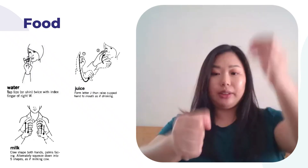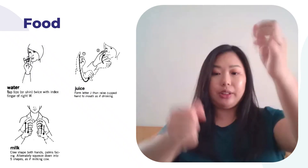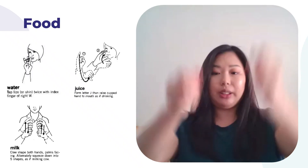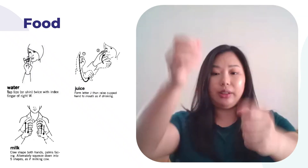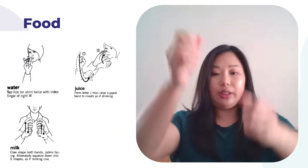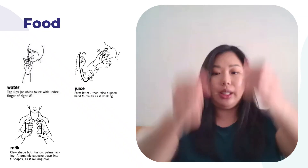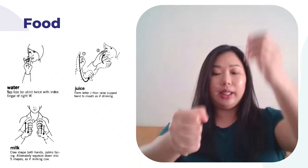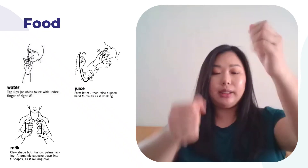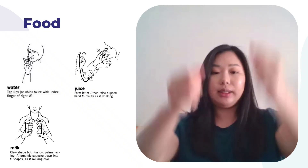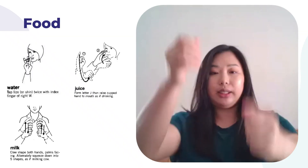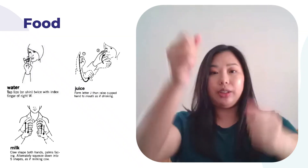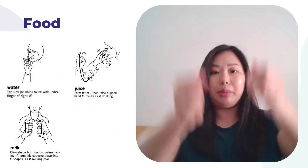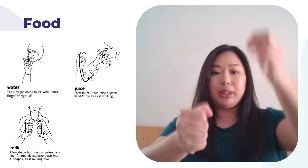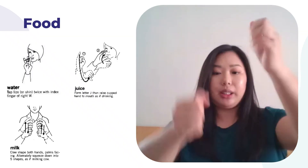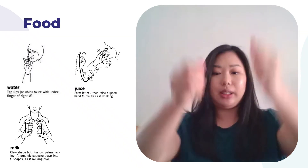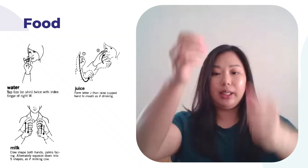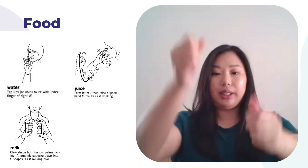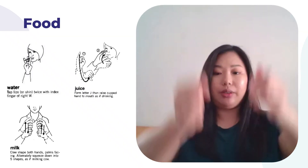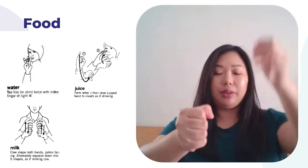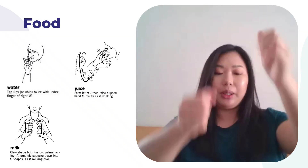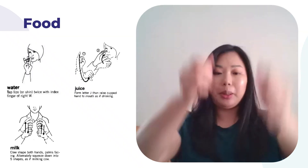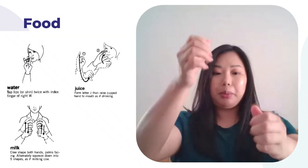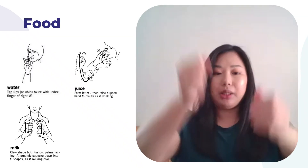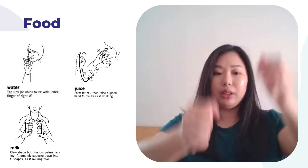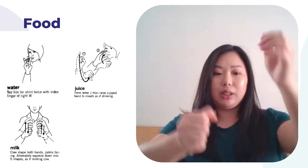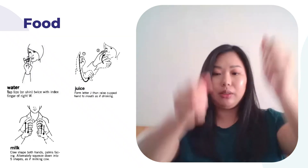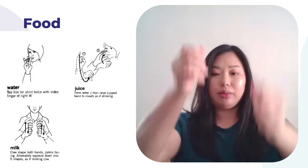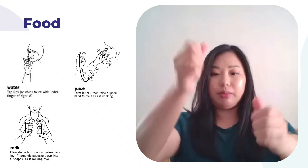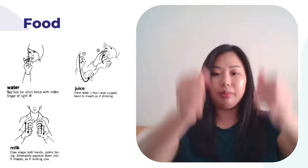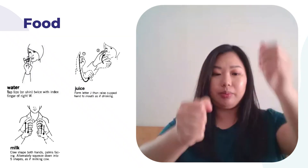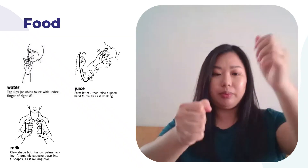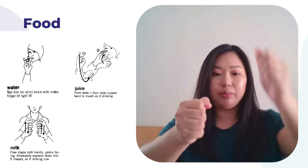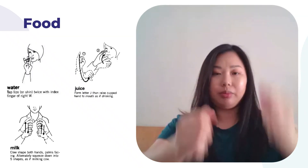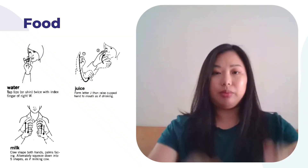squeezing, alternating your hands like you're milking a cow. Milk.